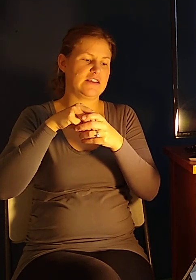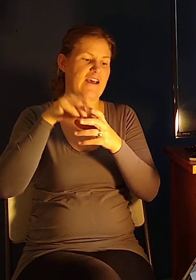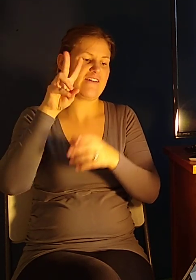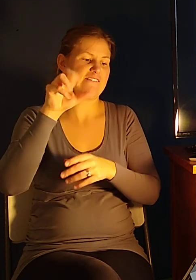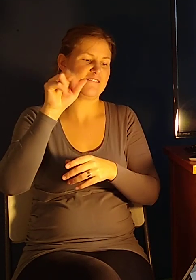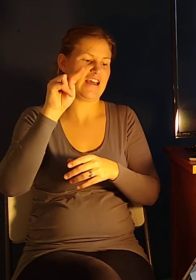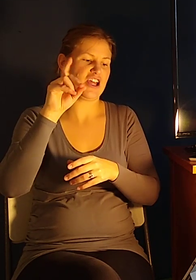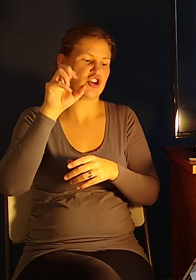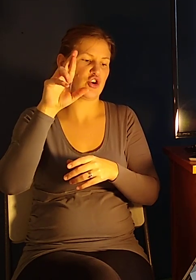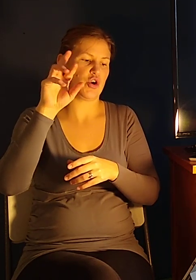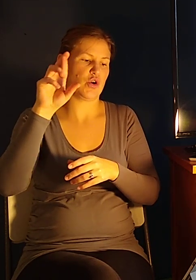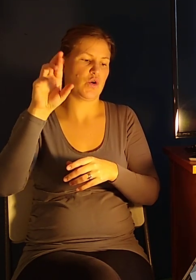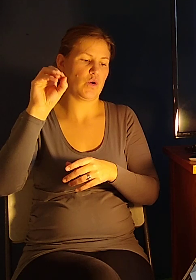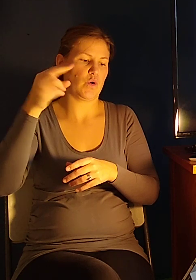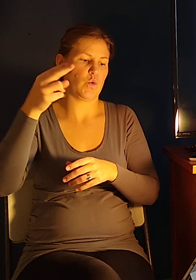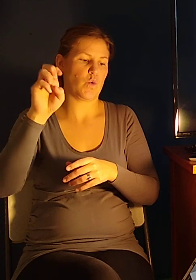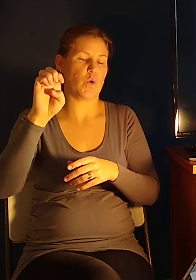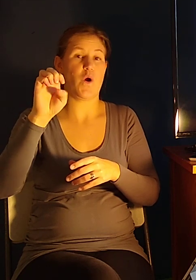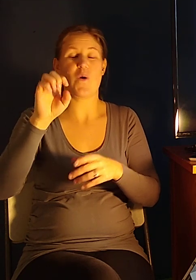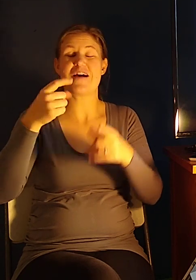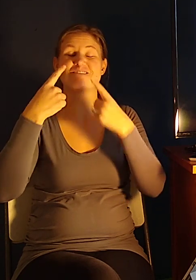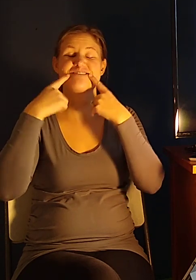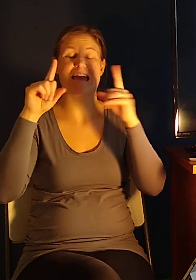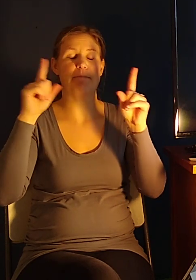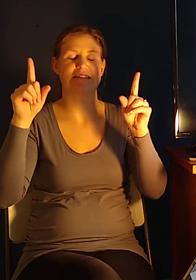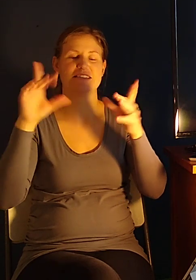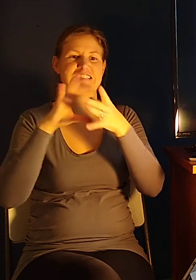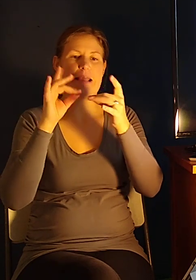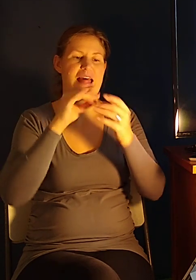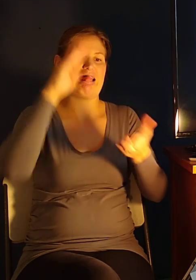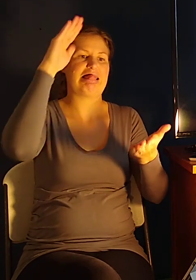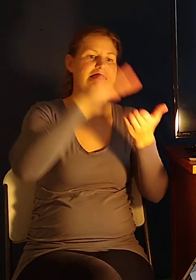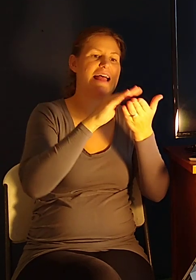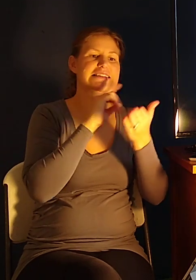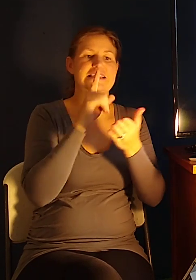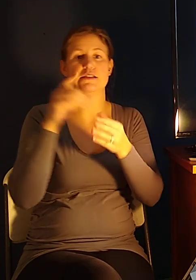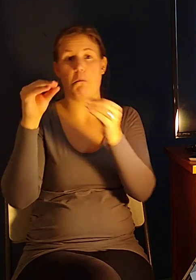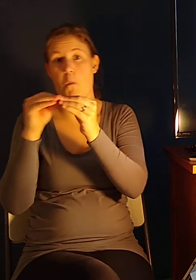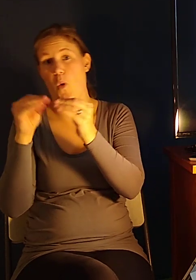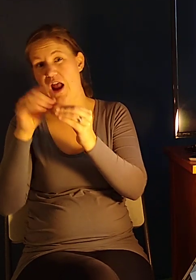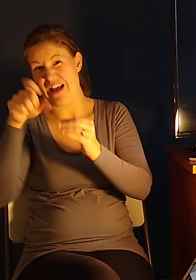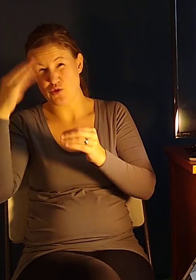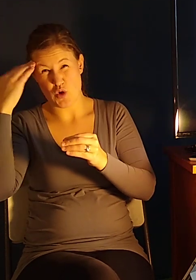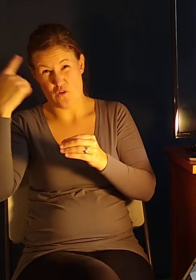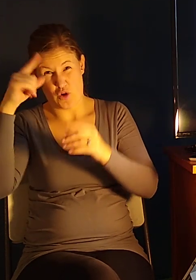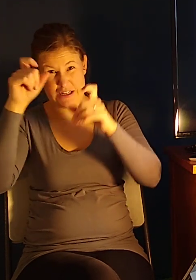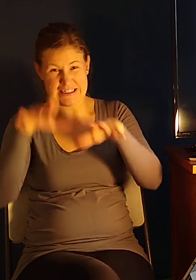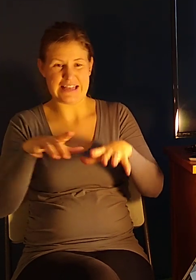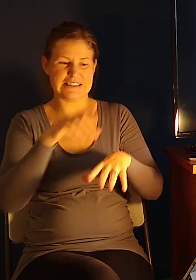incredibly famous statement, "Less is more." Make sure that you know that for the test. Less is